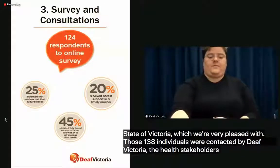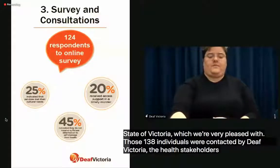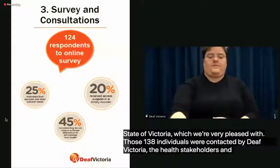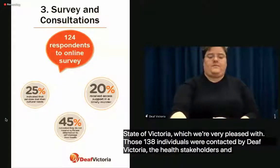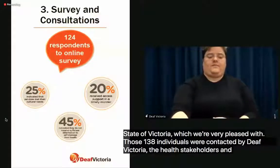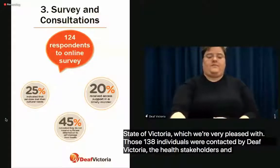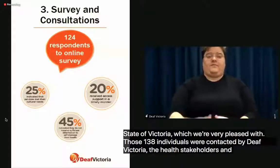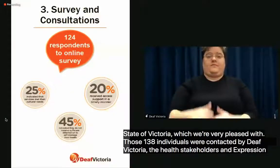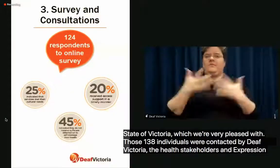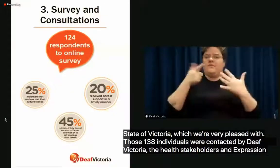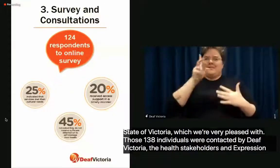response.